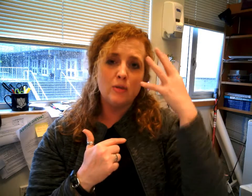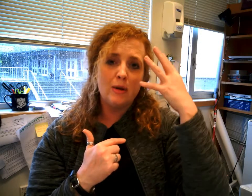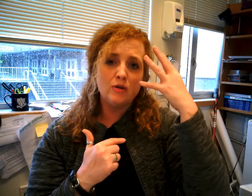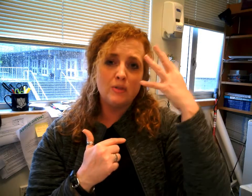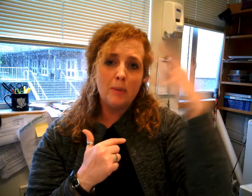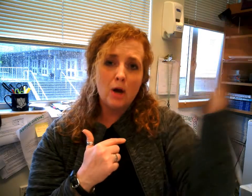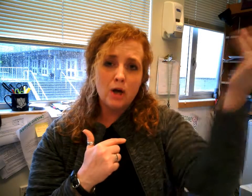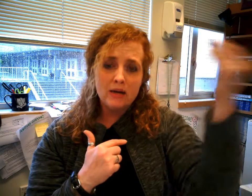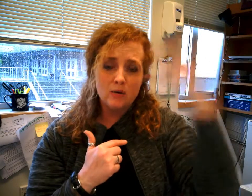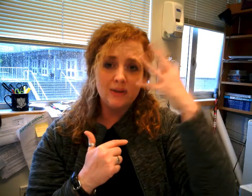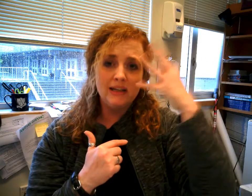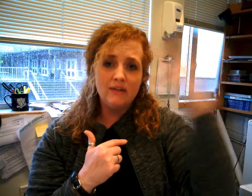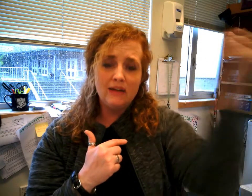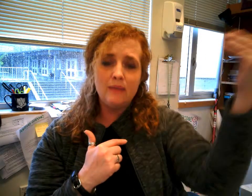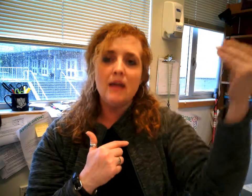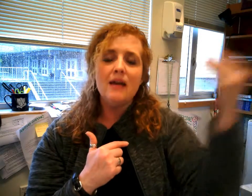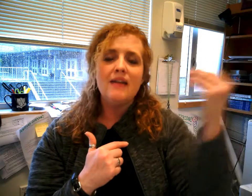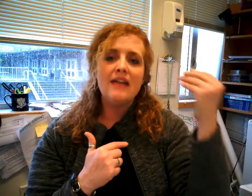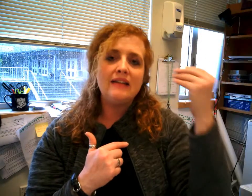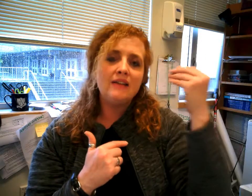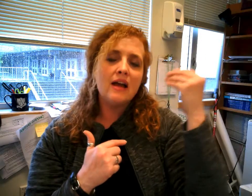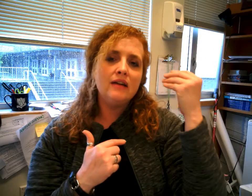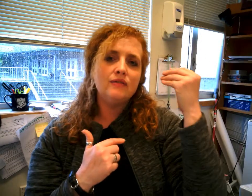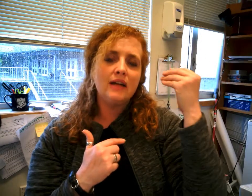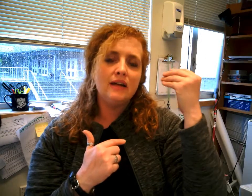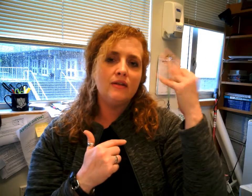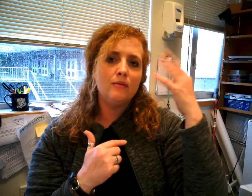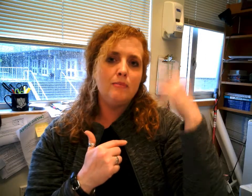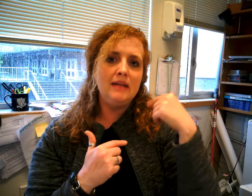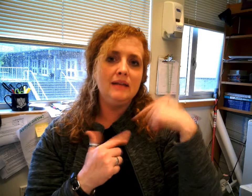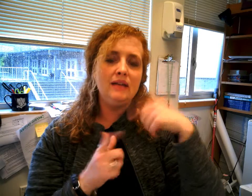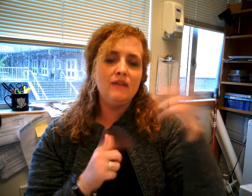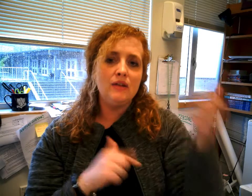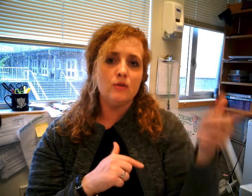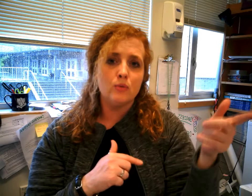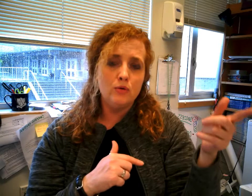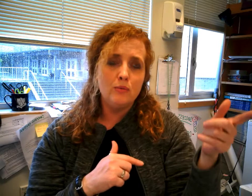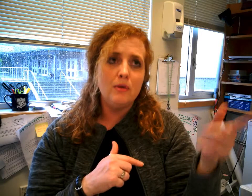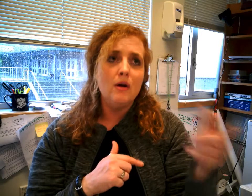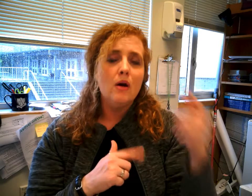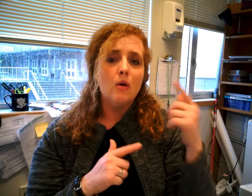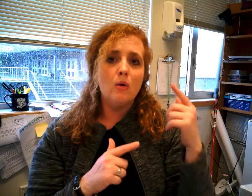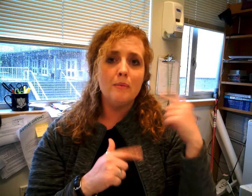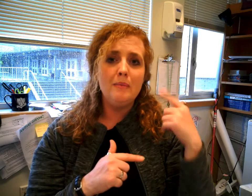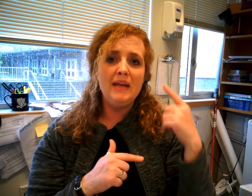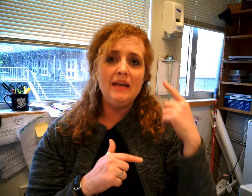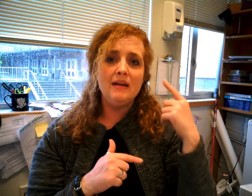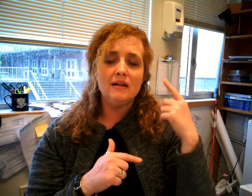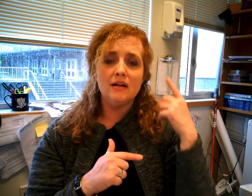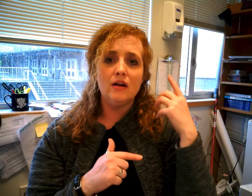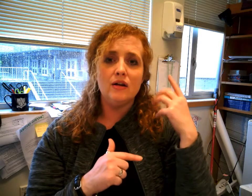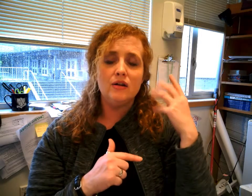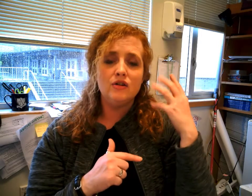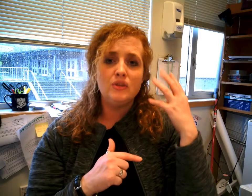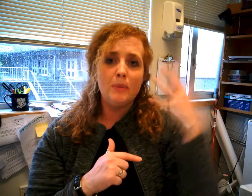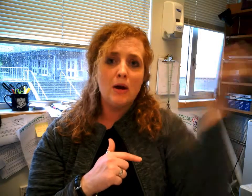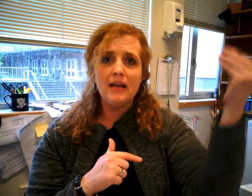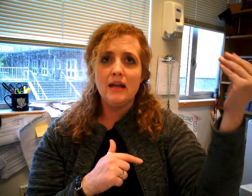about departing or leaving. That's kind of like me leaving the room or me departing